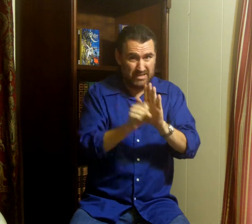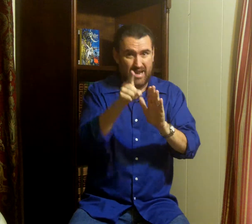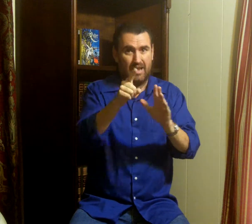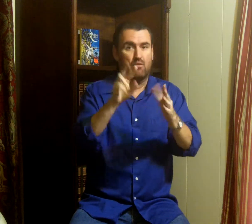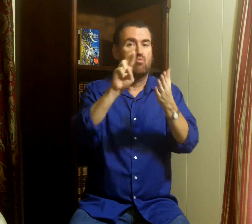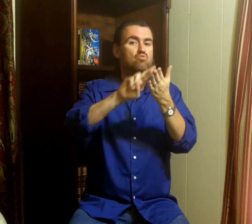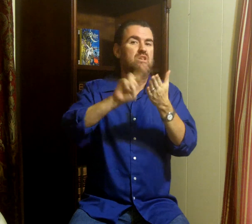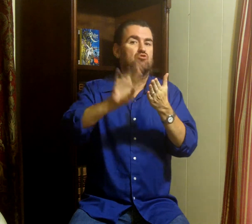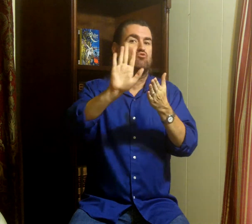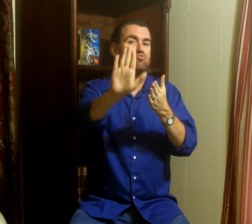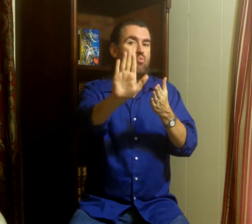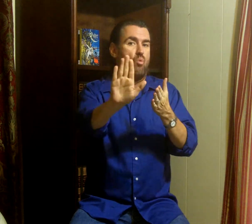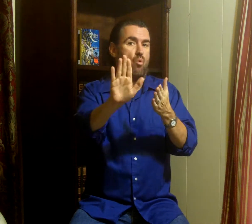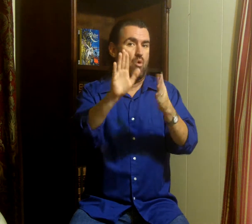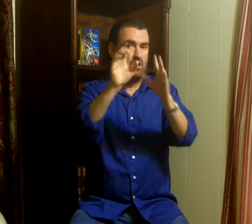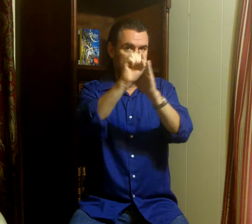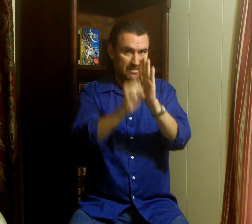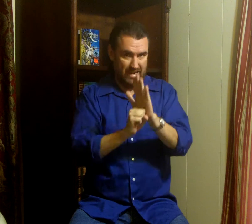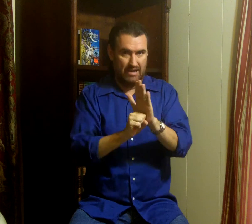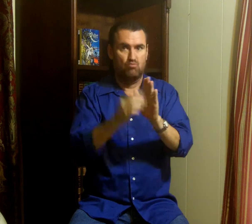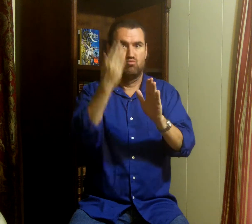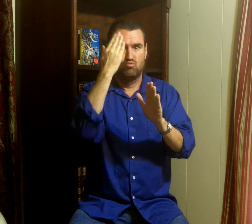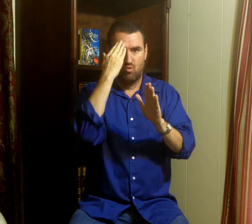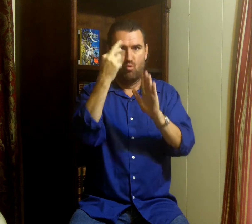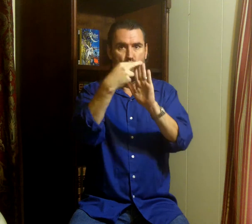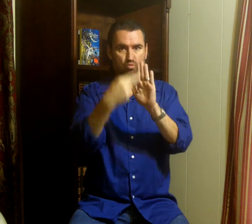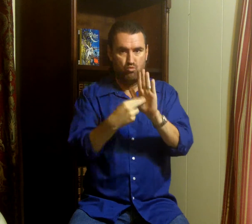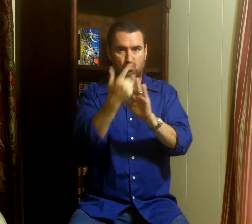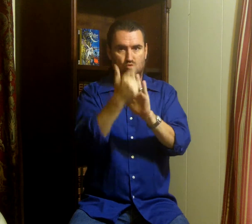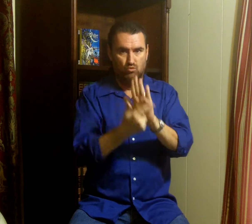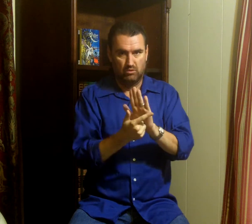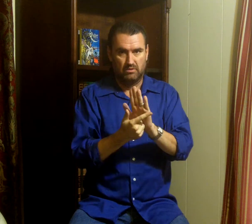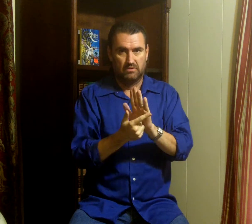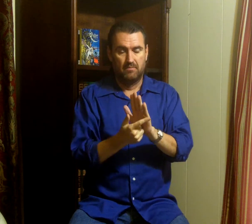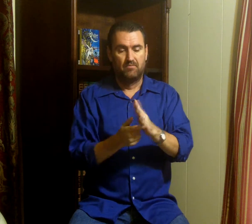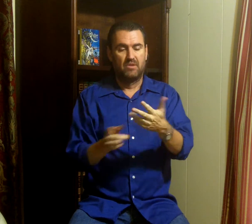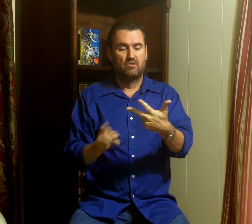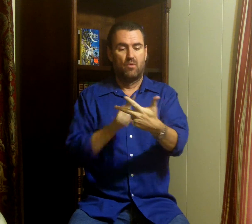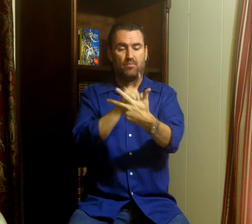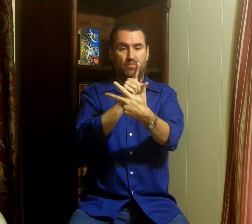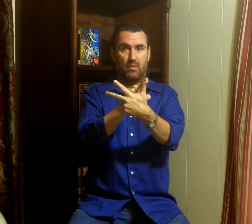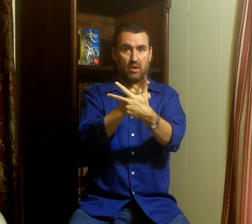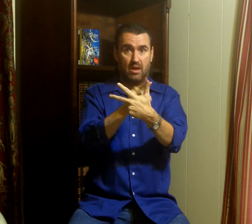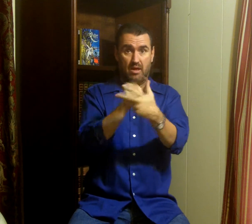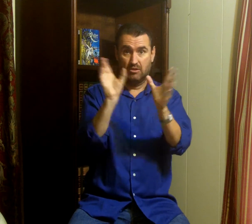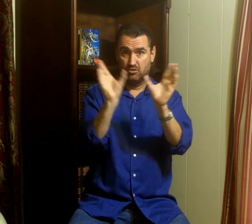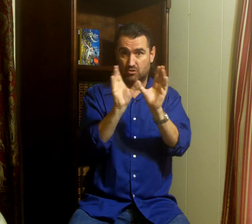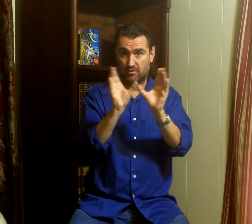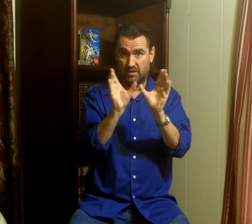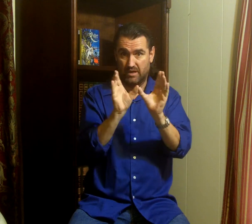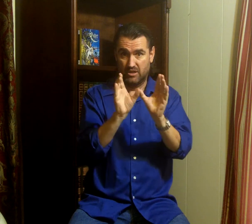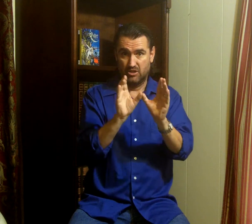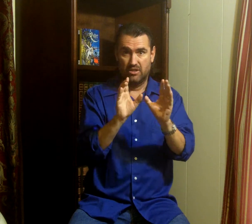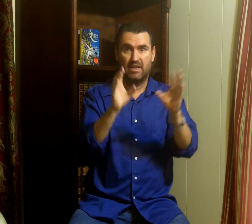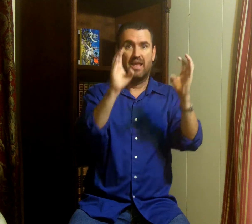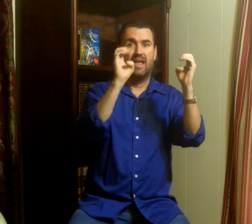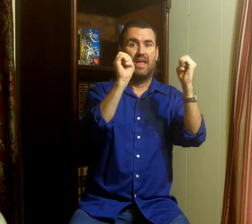So one of the certifications is called the Educational Signed Skill